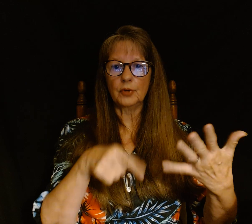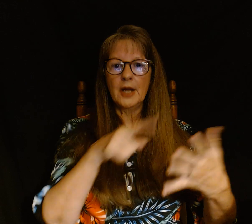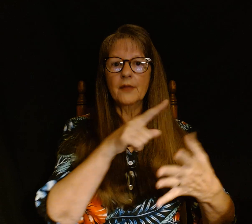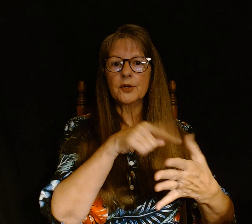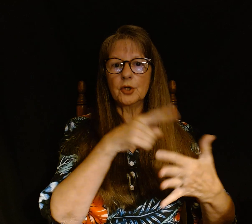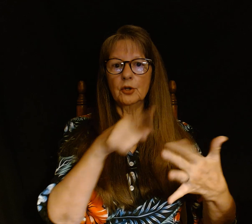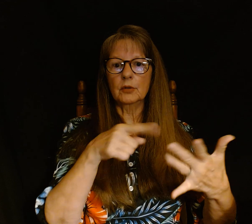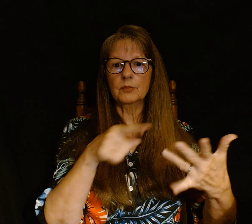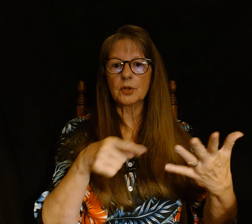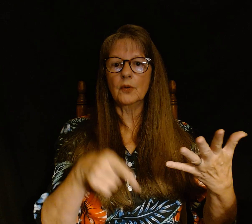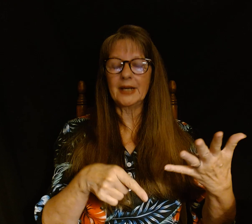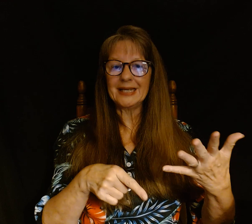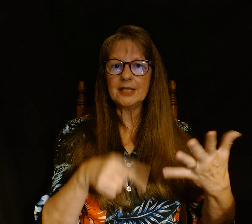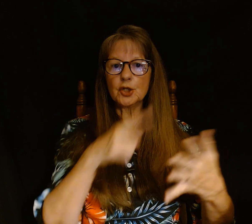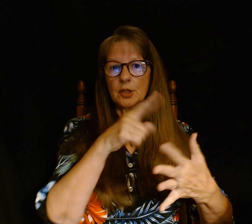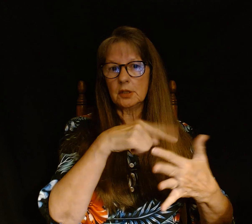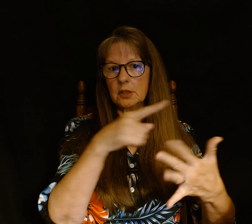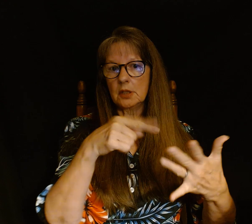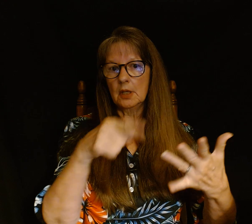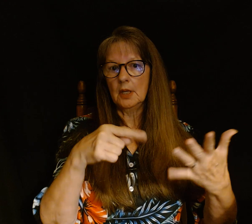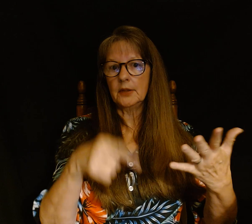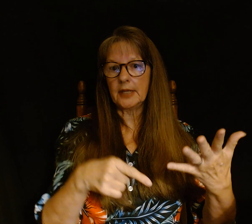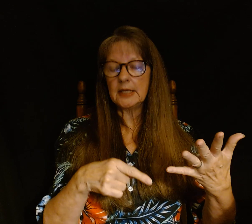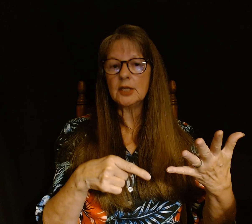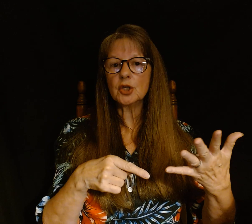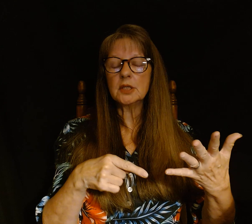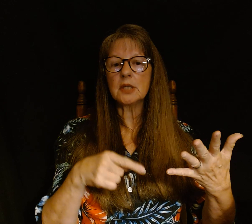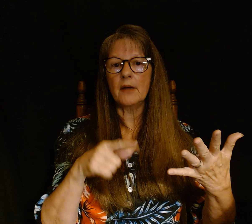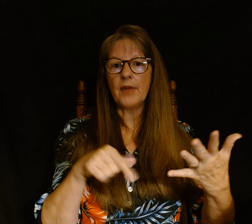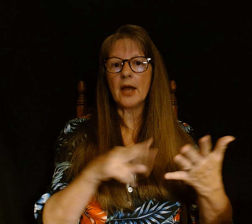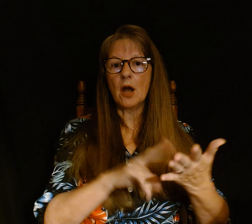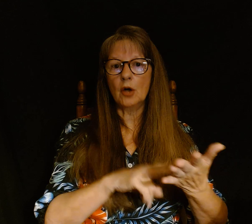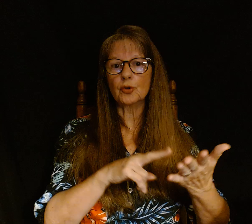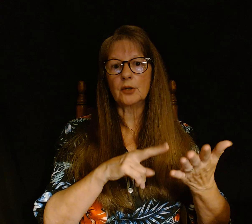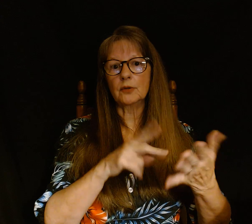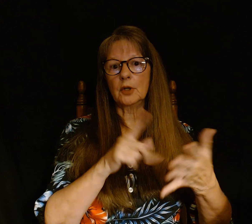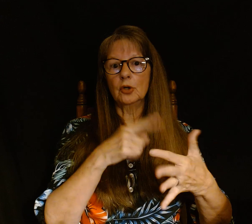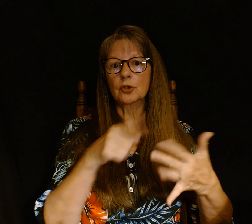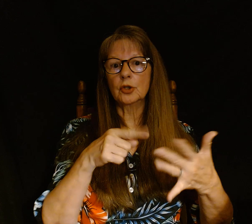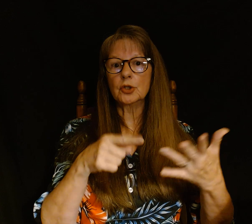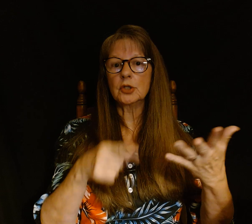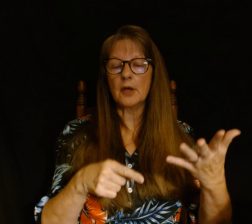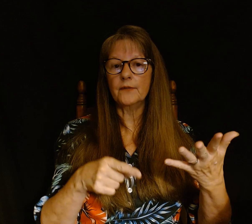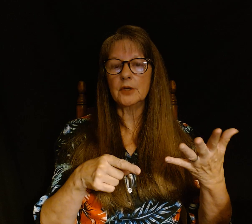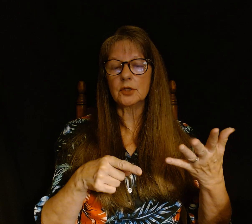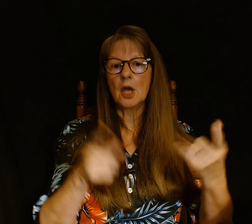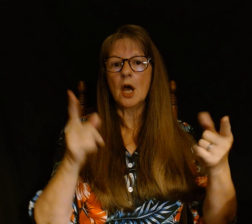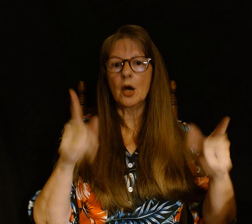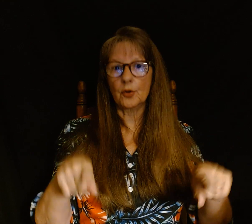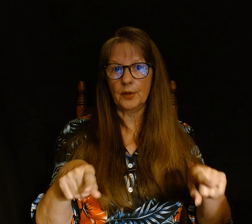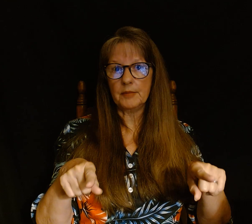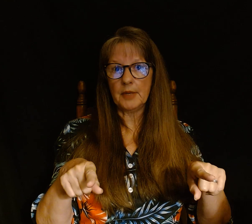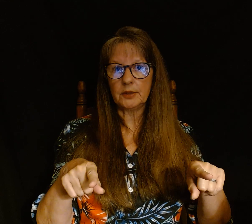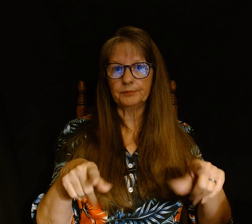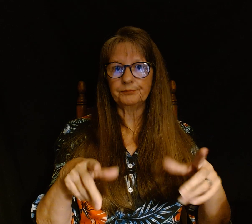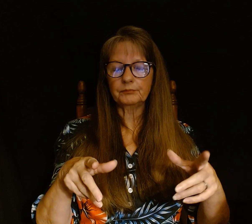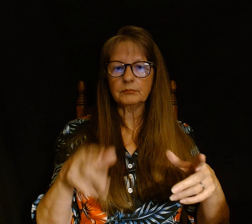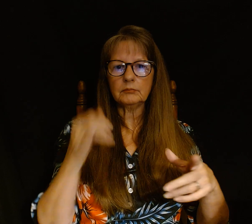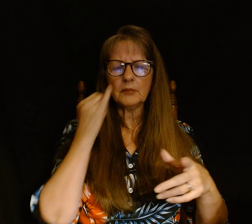the terms, the conditions of that contract, or the conditions of this agreement. Like